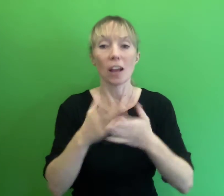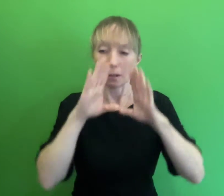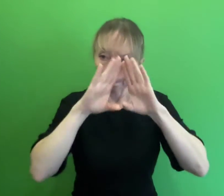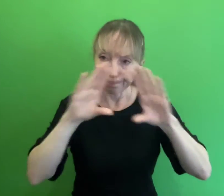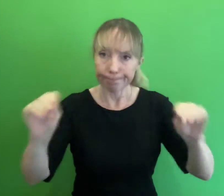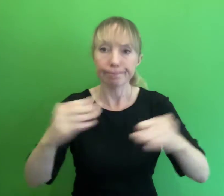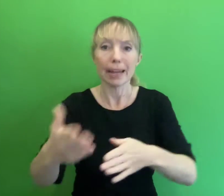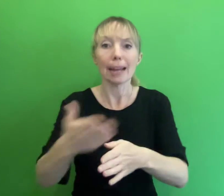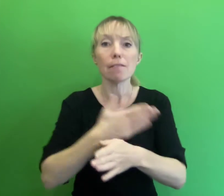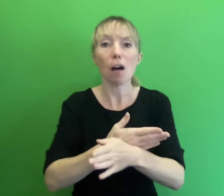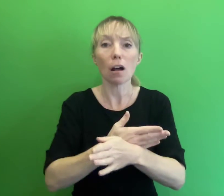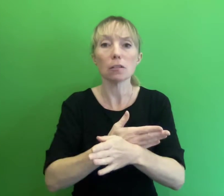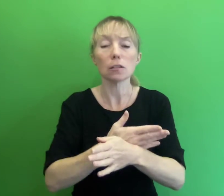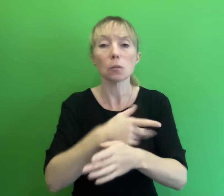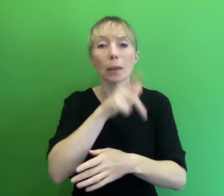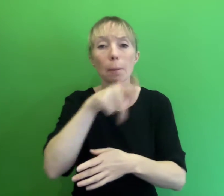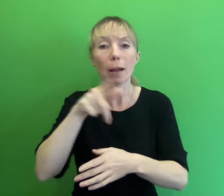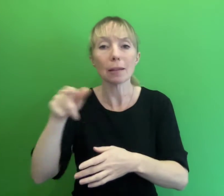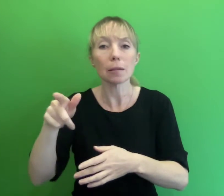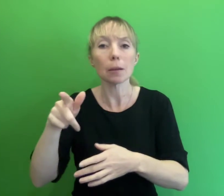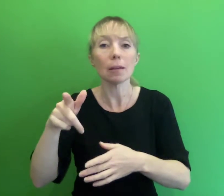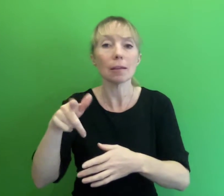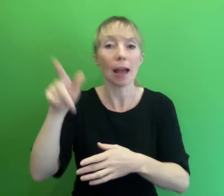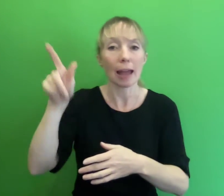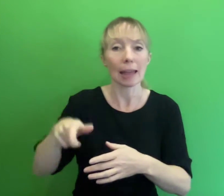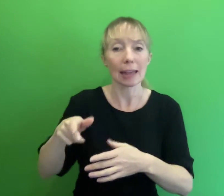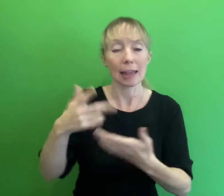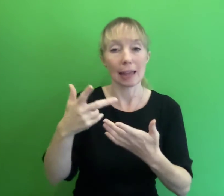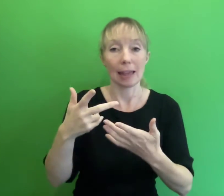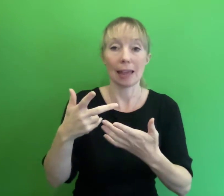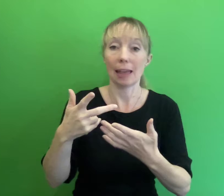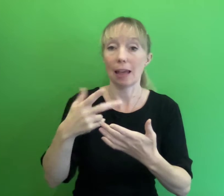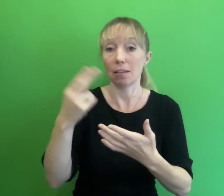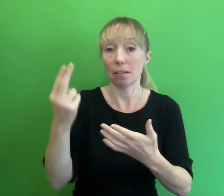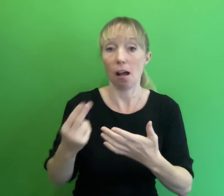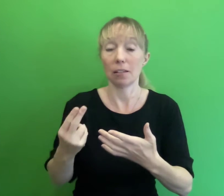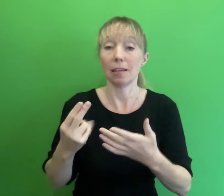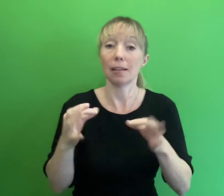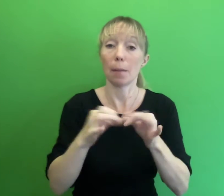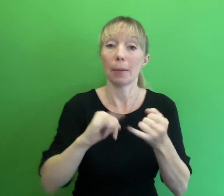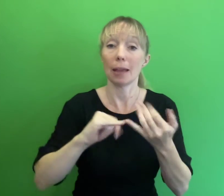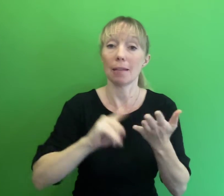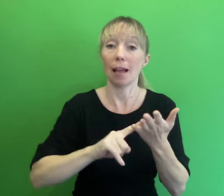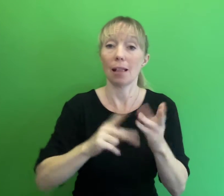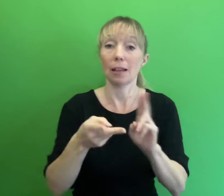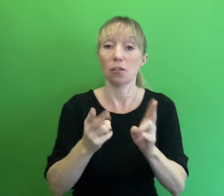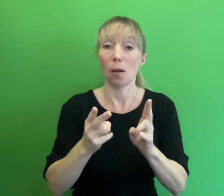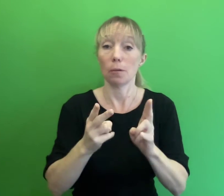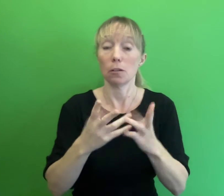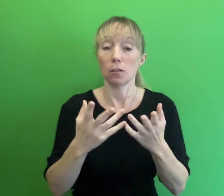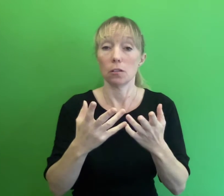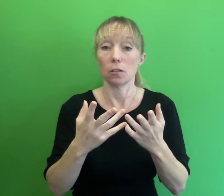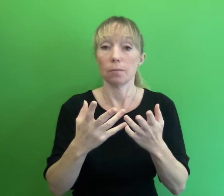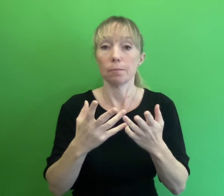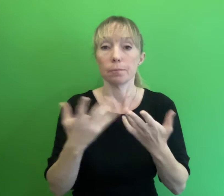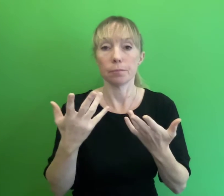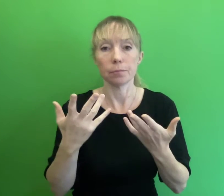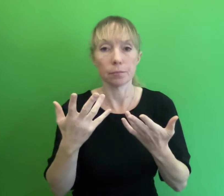retreat participants, guest artists, and the BSL interpreters. A named contact in advance of and during